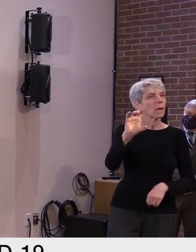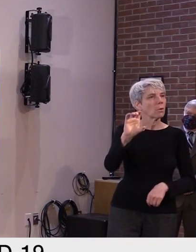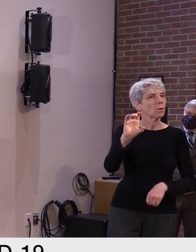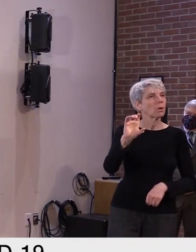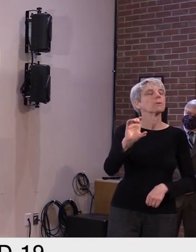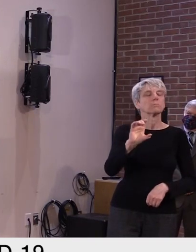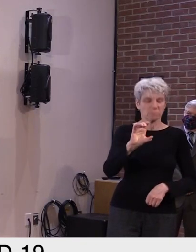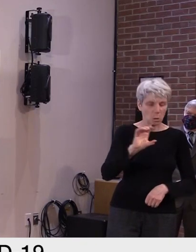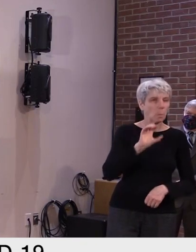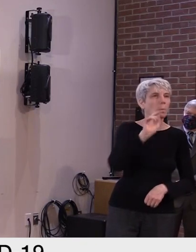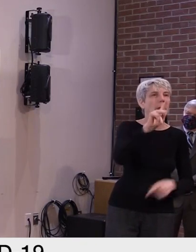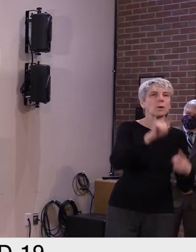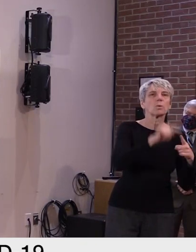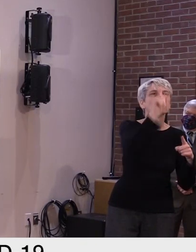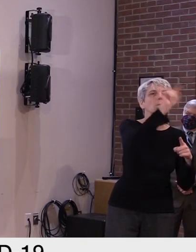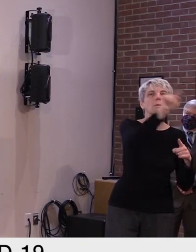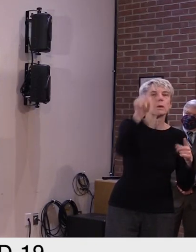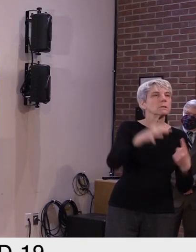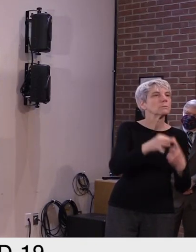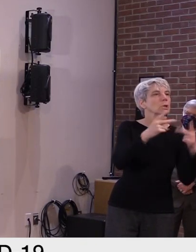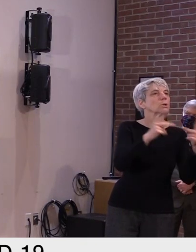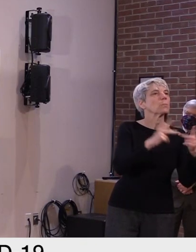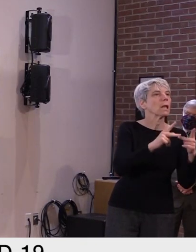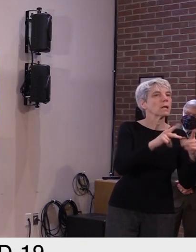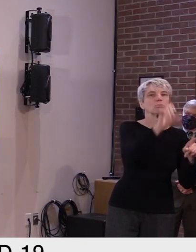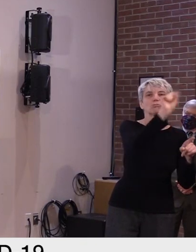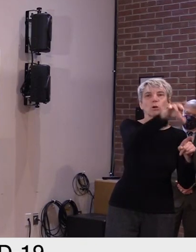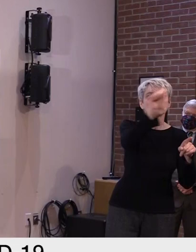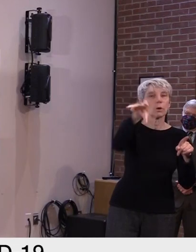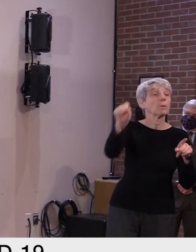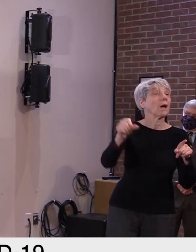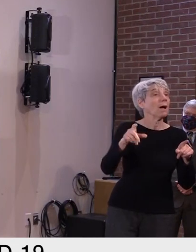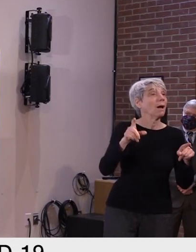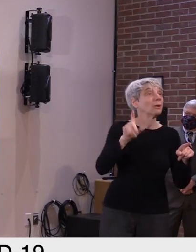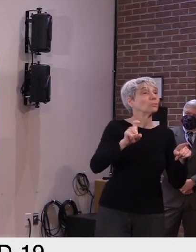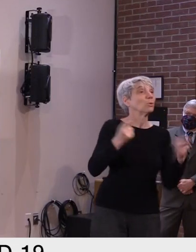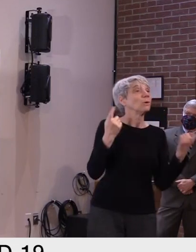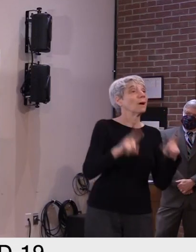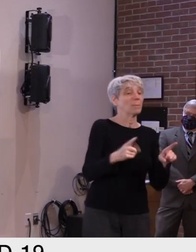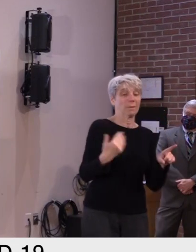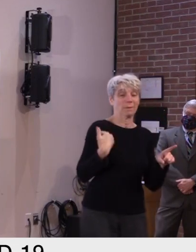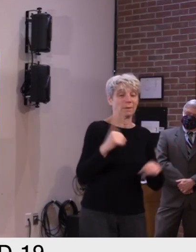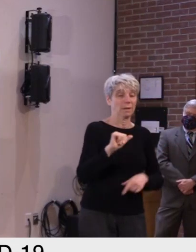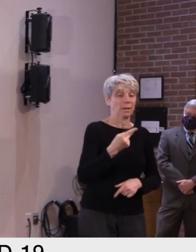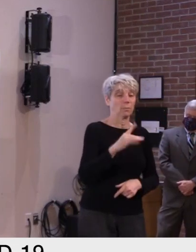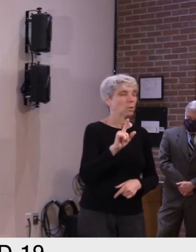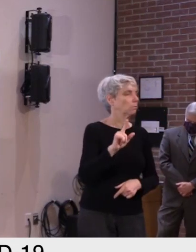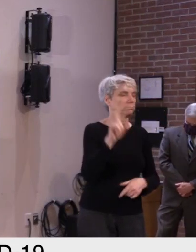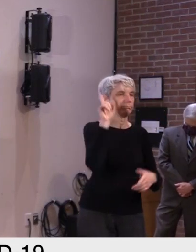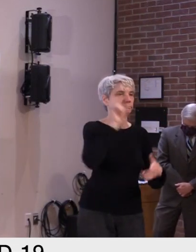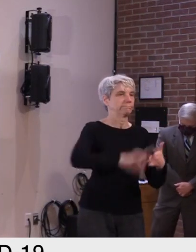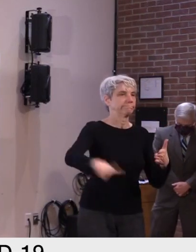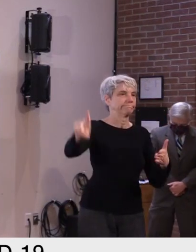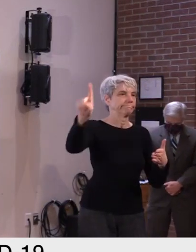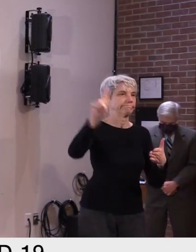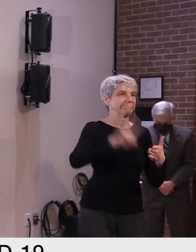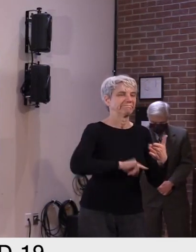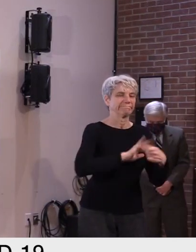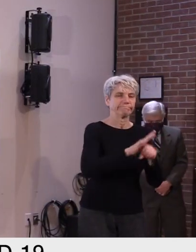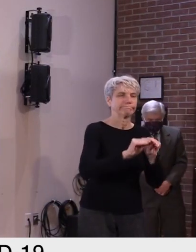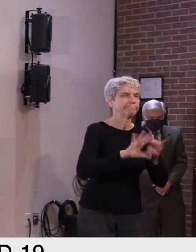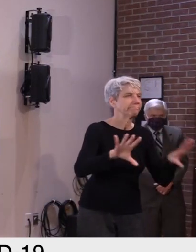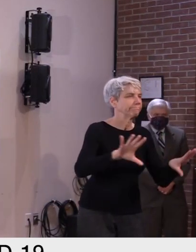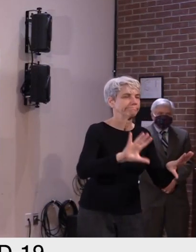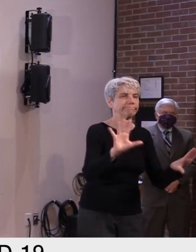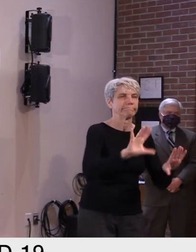The take-back day that was originally scheduled for last April was canceled due to the pandemic. So this is a great opportunity